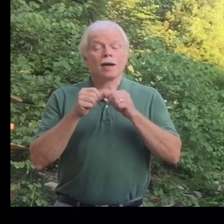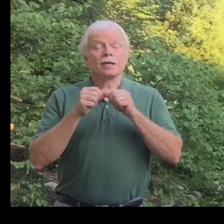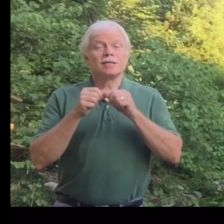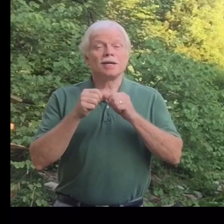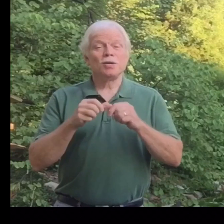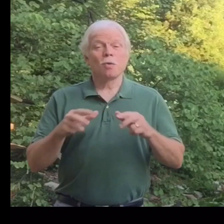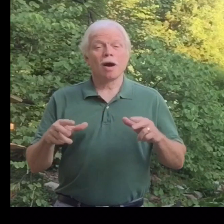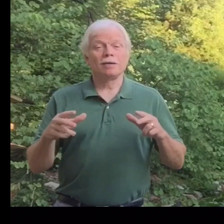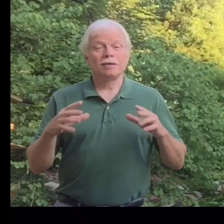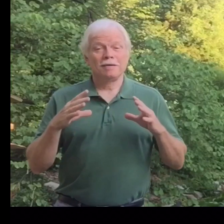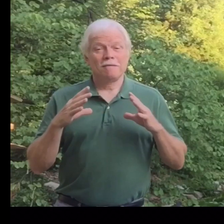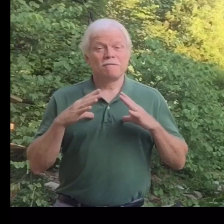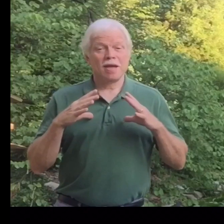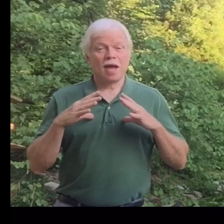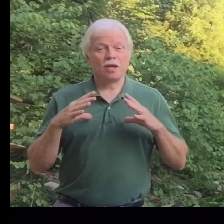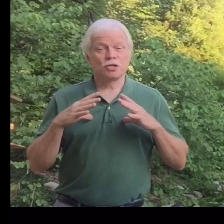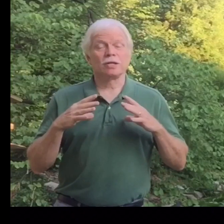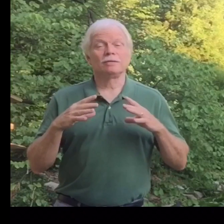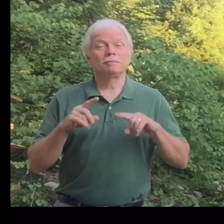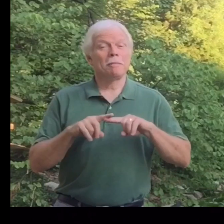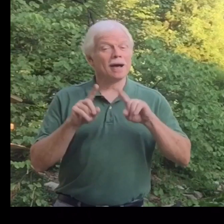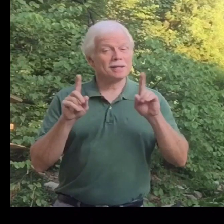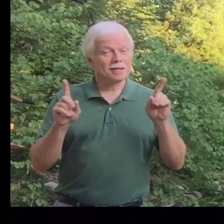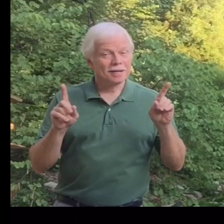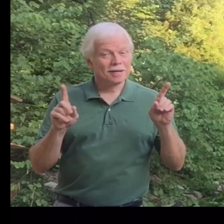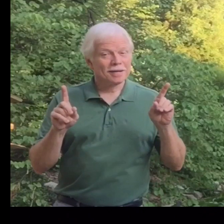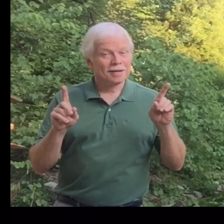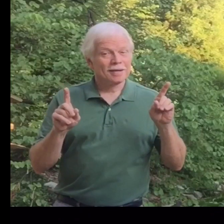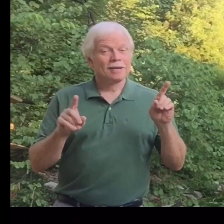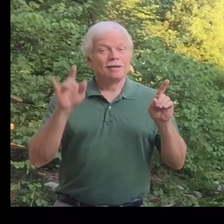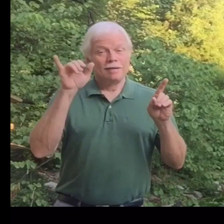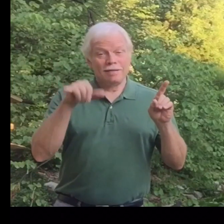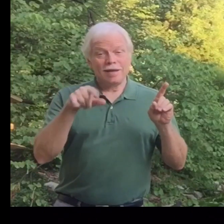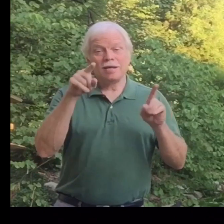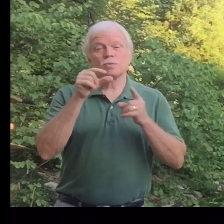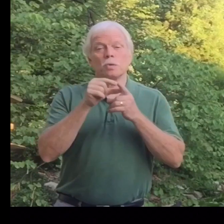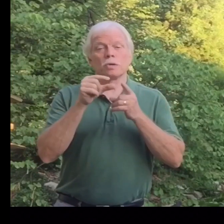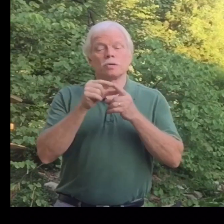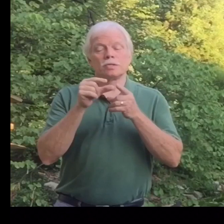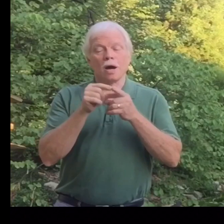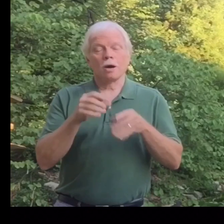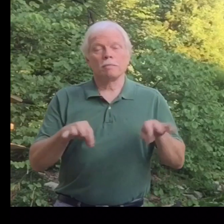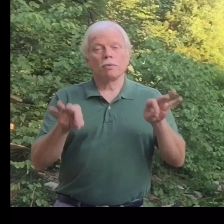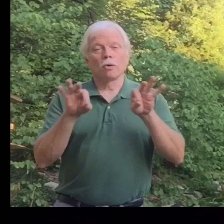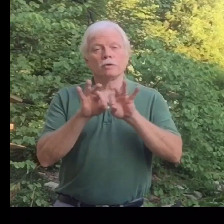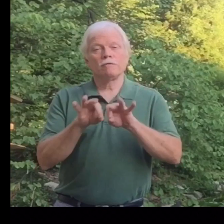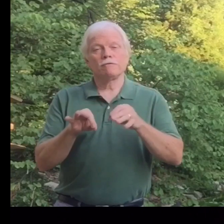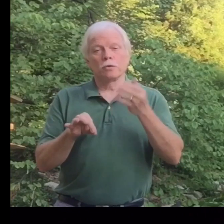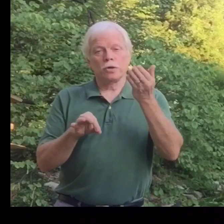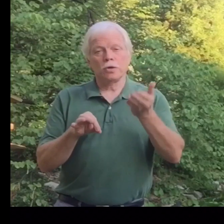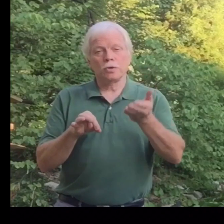I continue on vacation, but these words are important for you